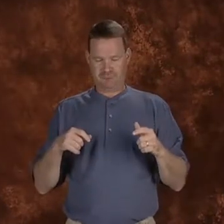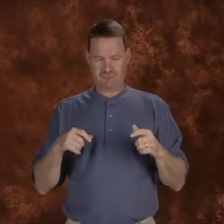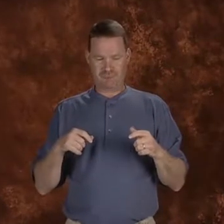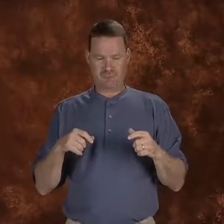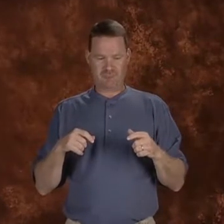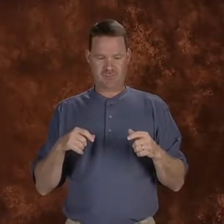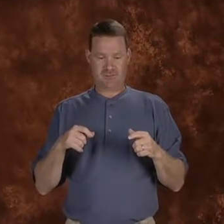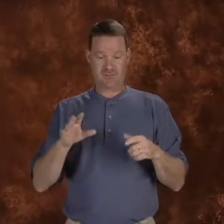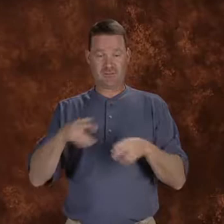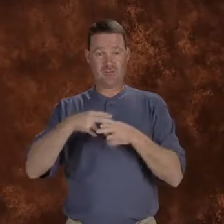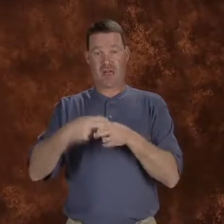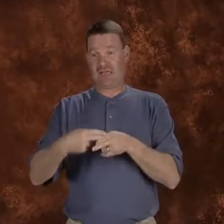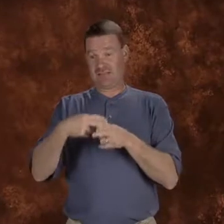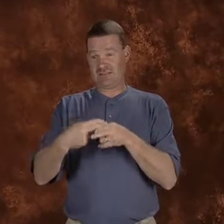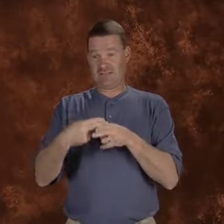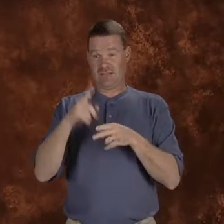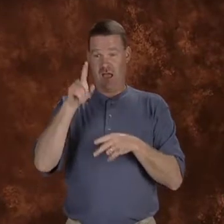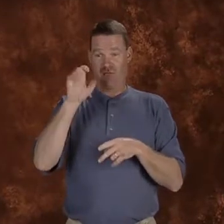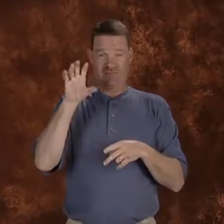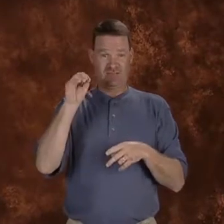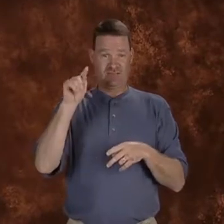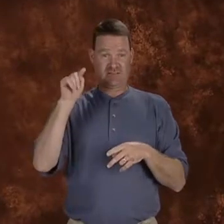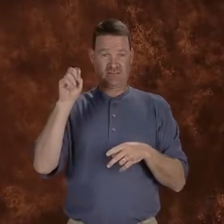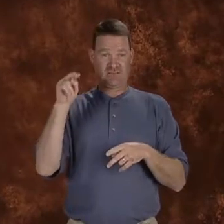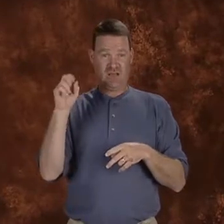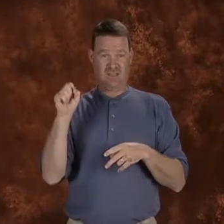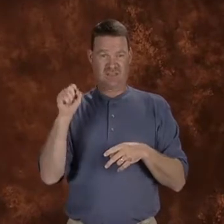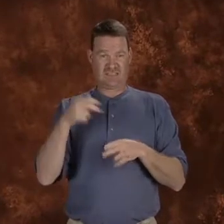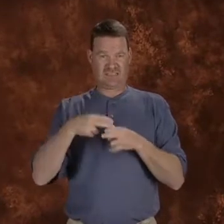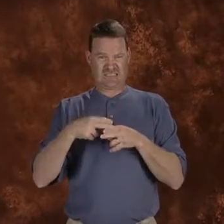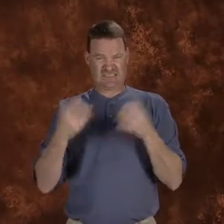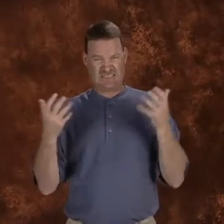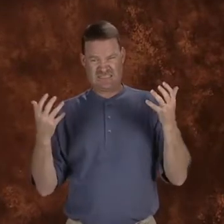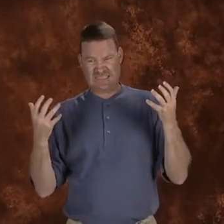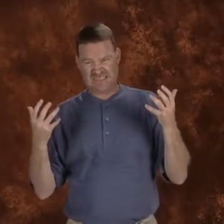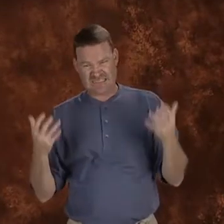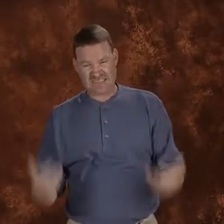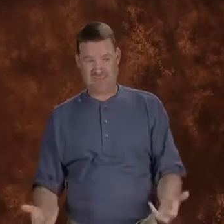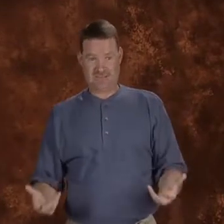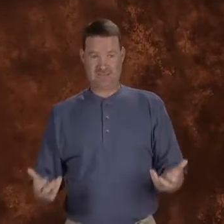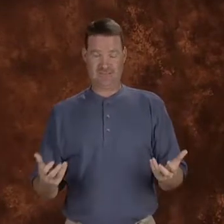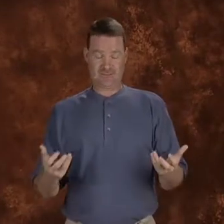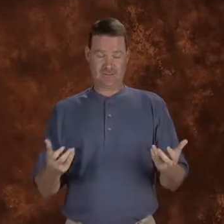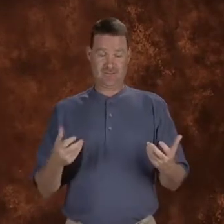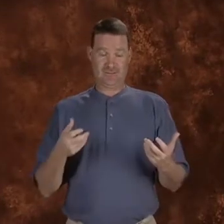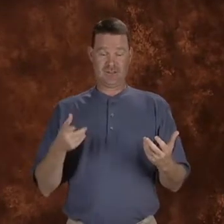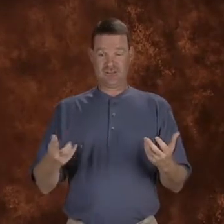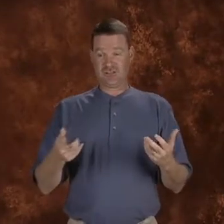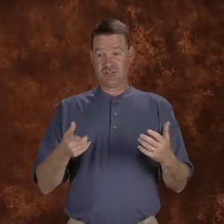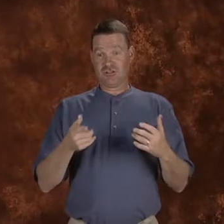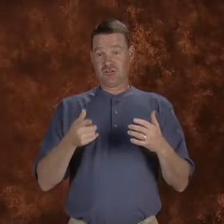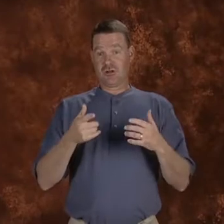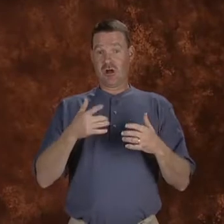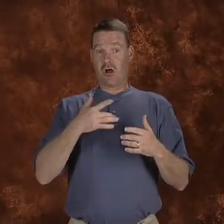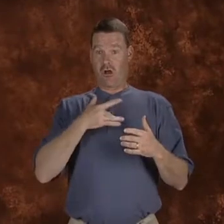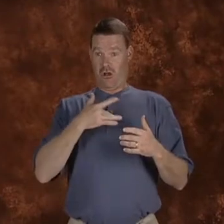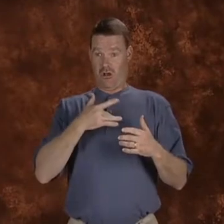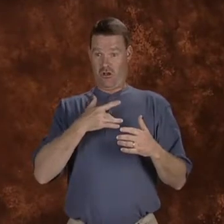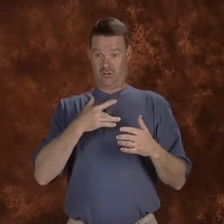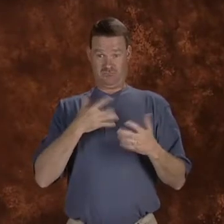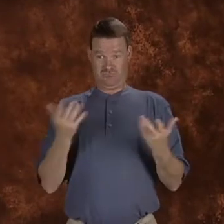I think they're around 100 feet long and can weigh up to 150 tons. That's extremely